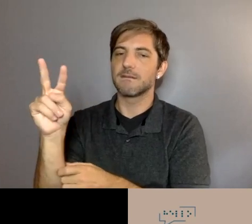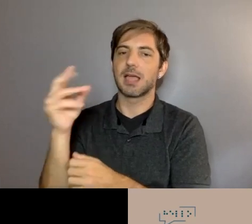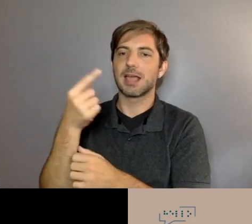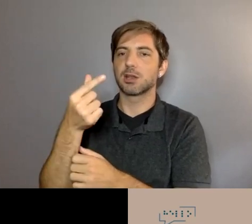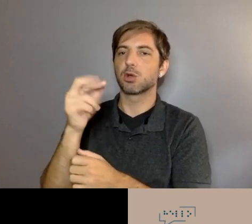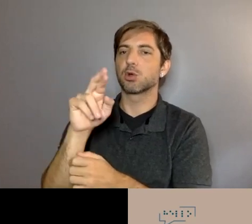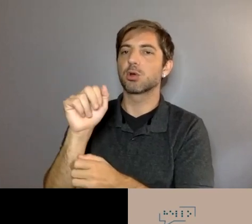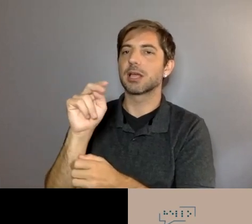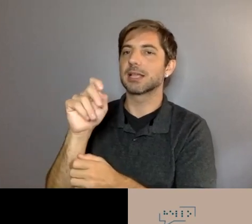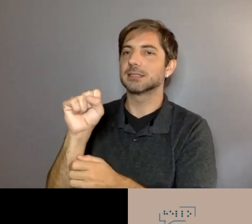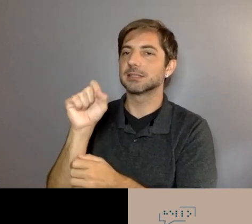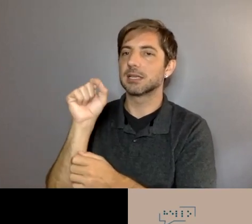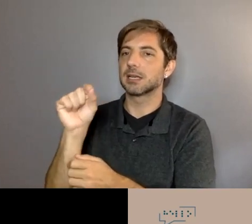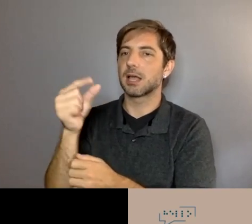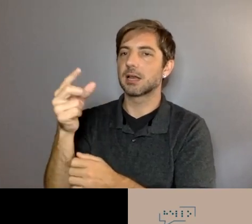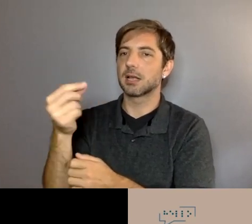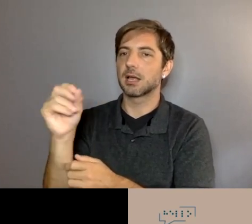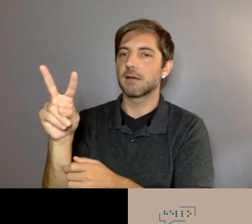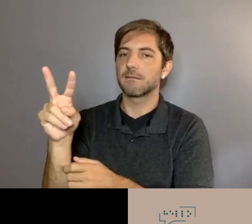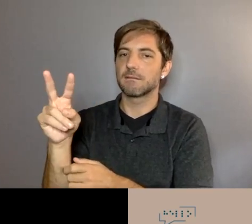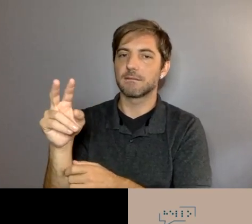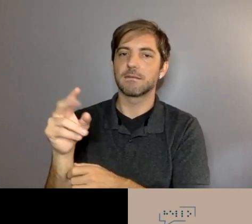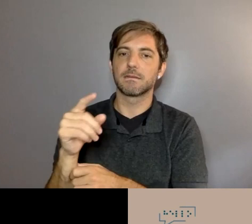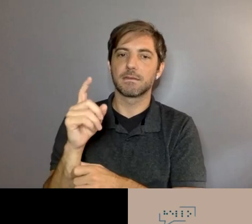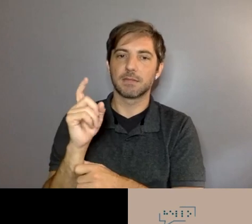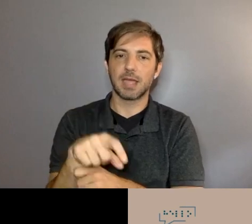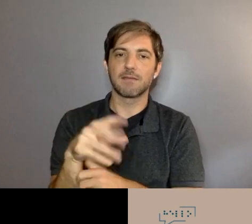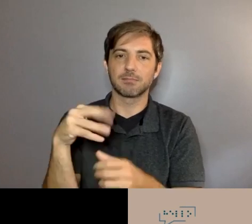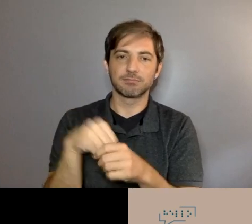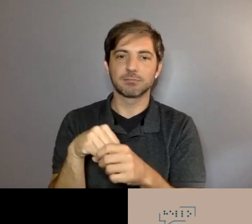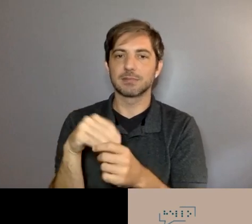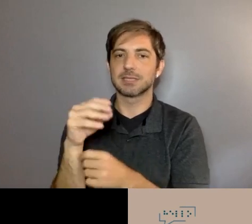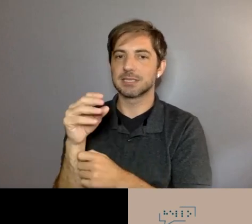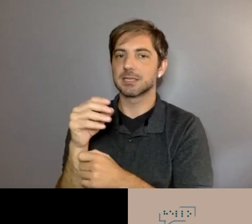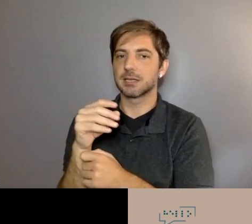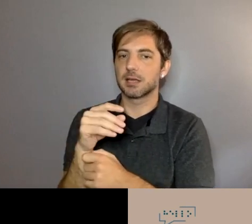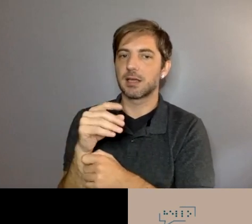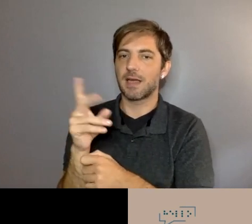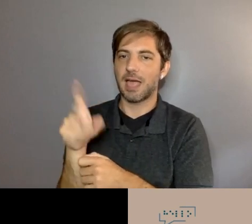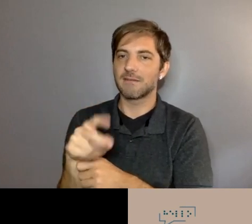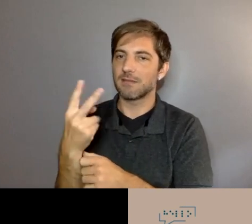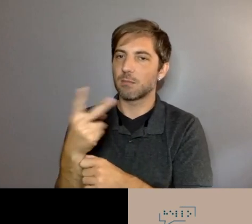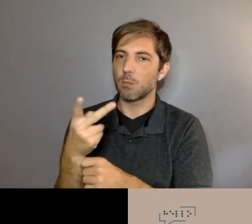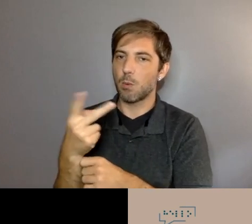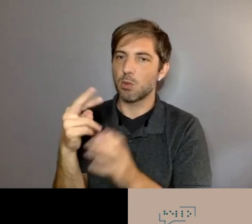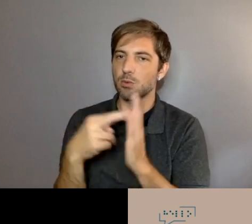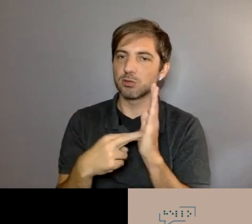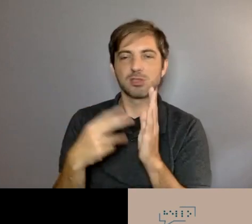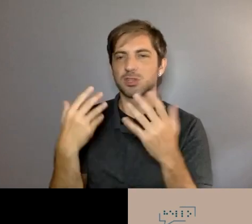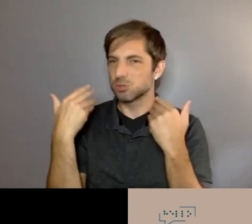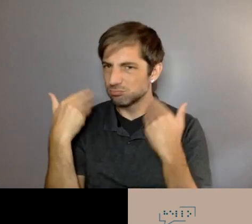have those, you have to have a DUNS number, you have to have SAM and grants.gov registrations. Just do that